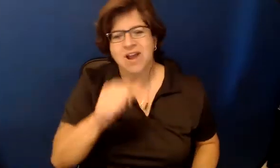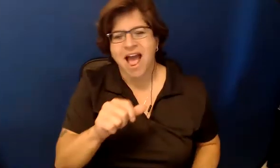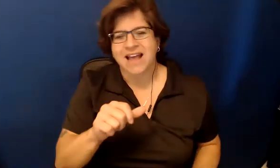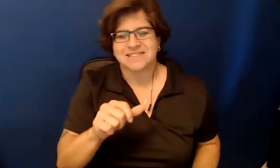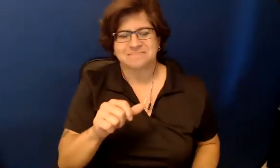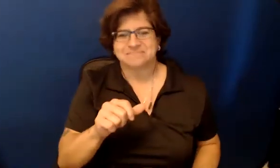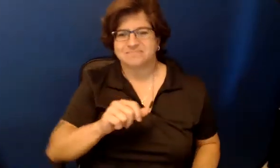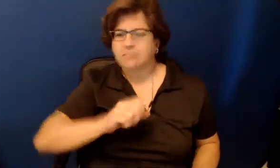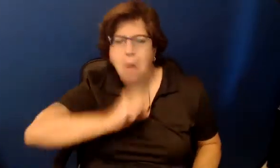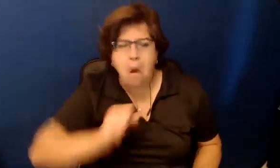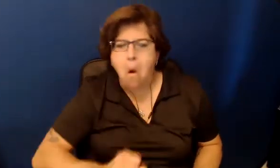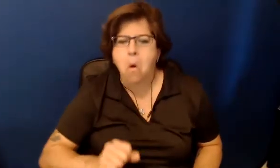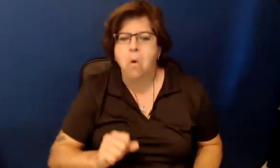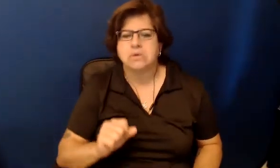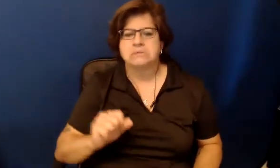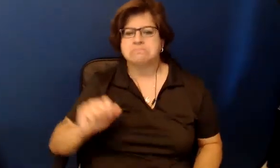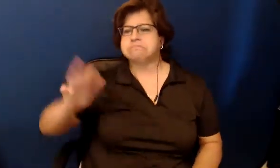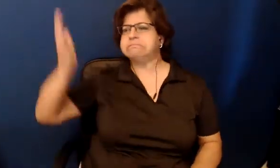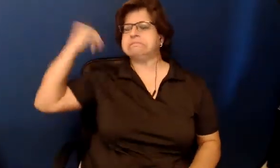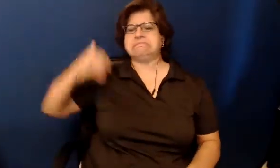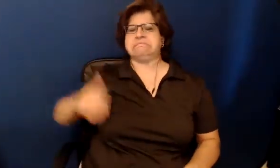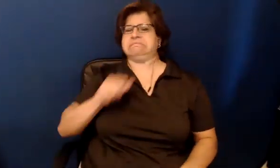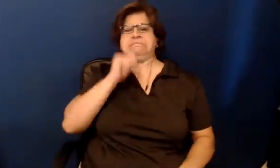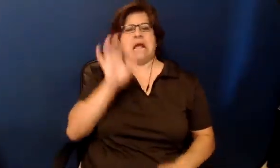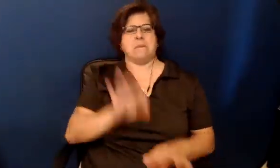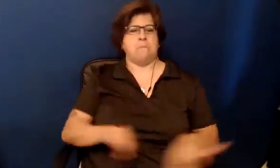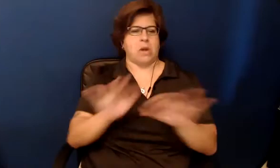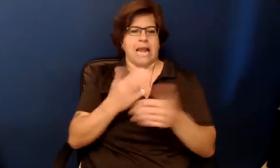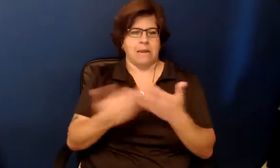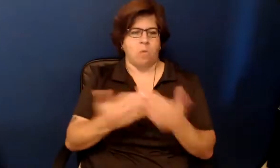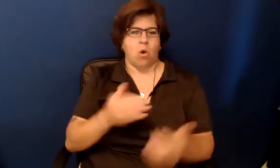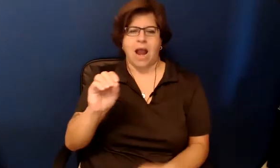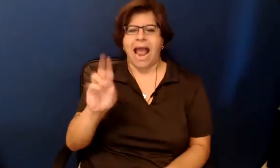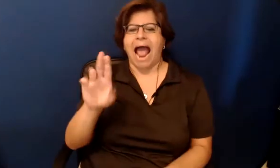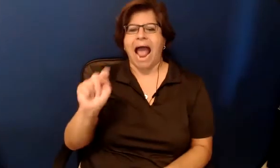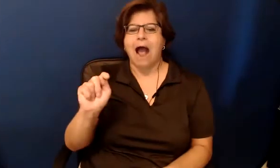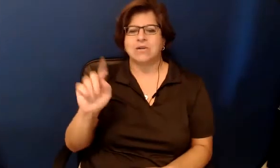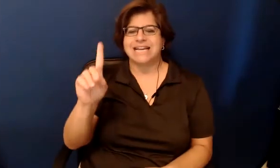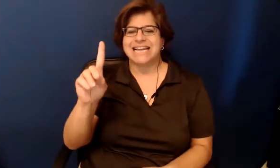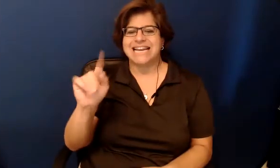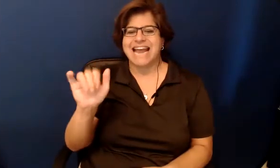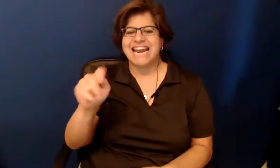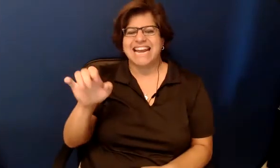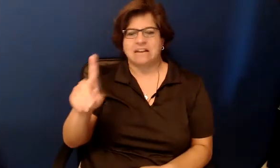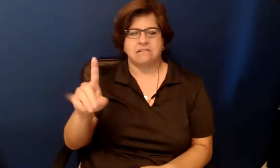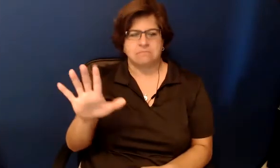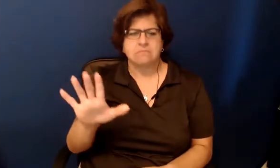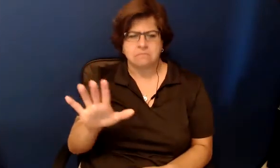outdated, folks. So let's see here. Let's move along here before we get crazy here.